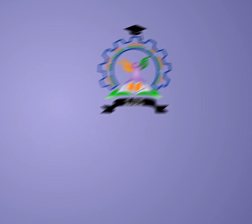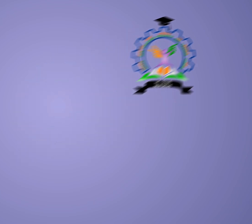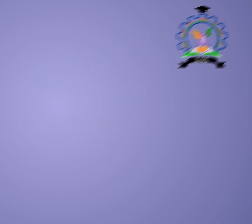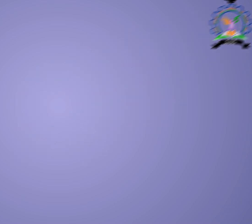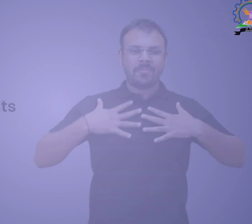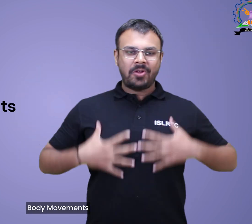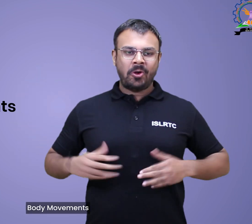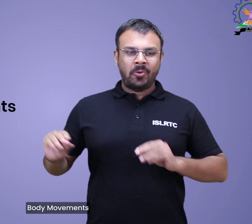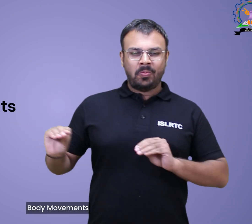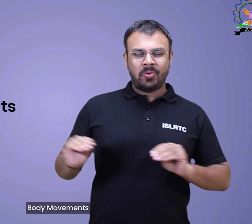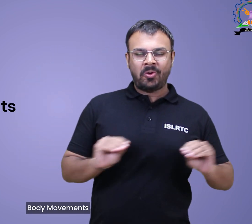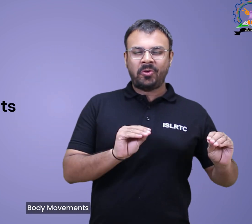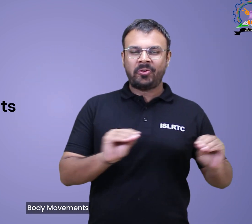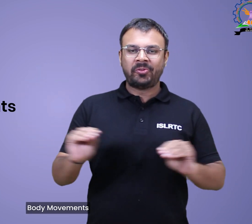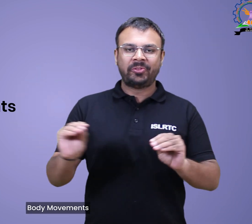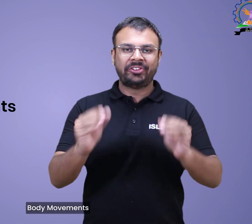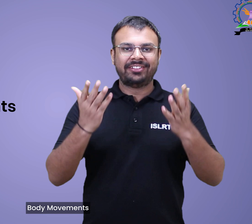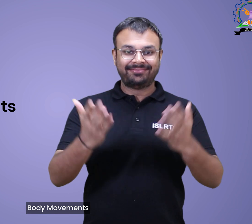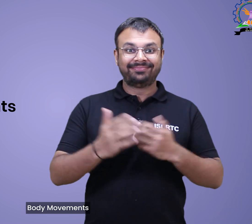Body movements.